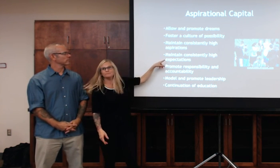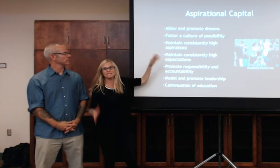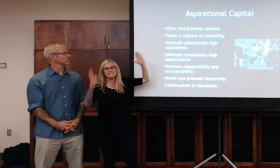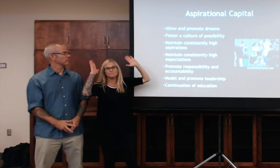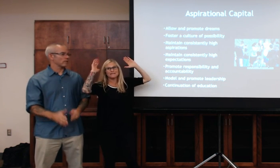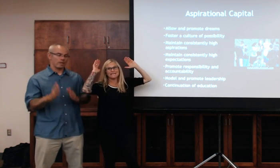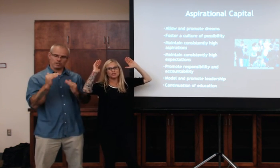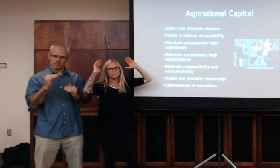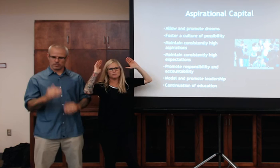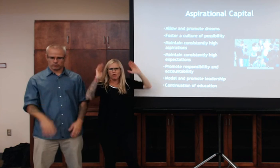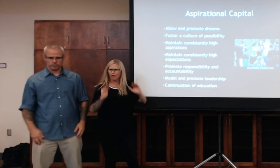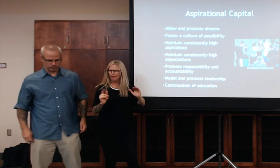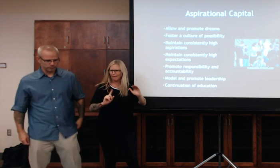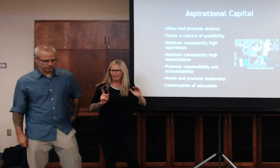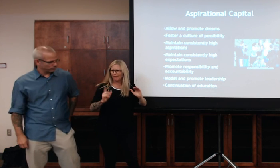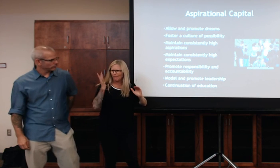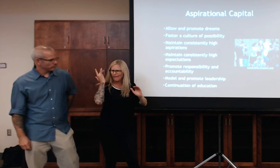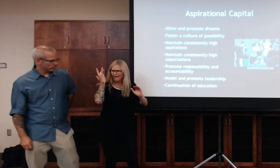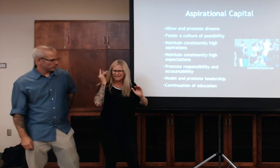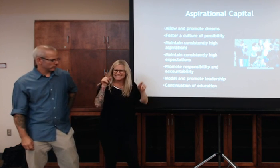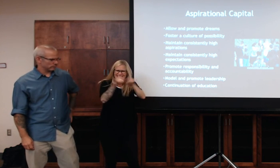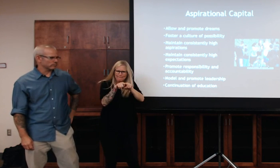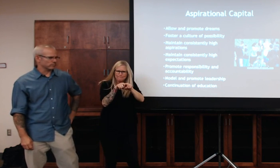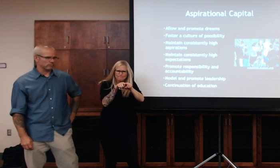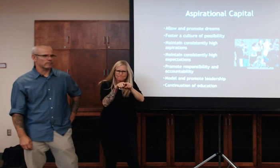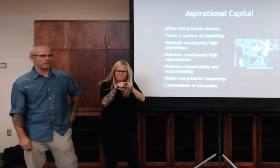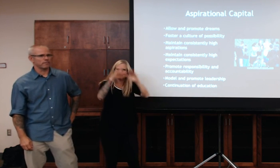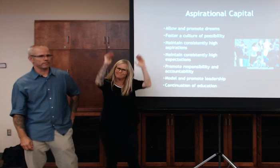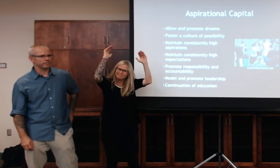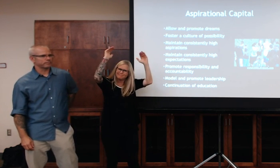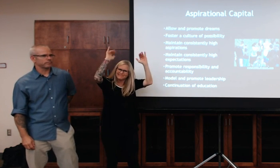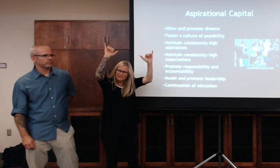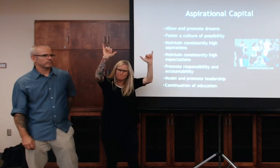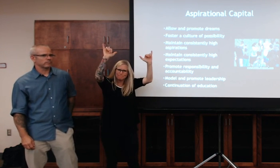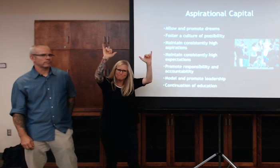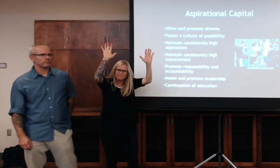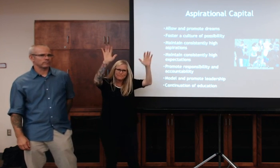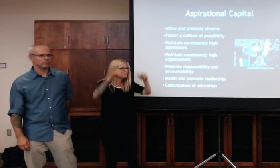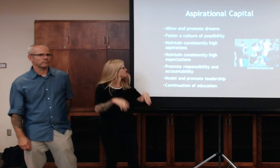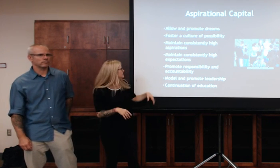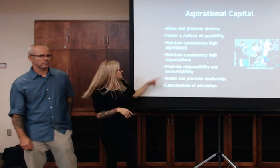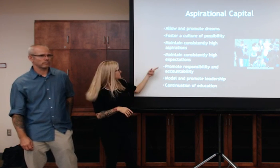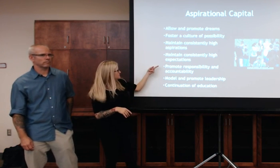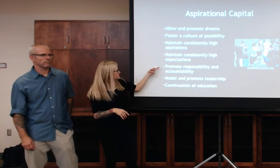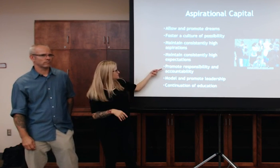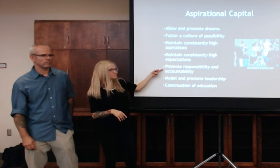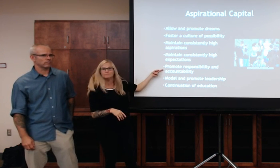The expectations. Don't lower the expectations. They should be the same high expectation.